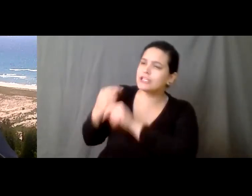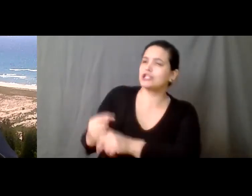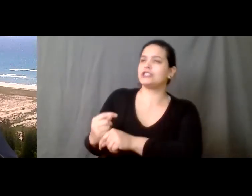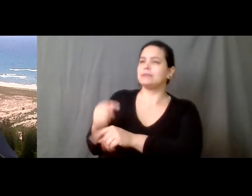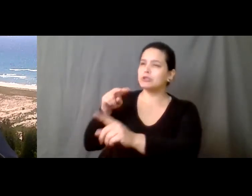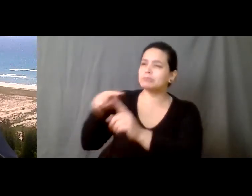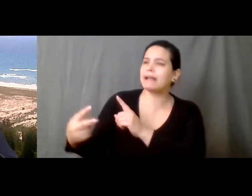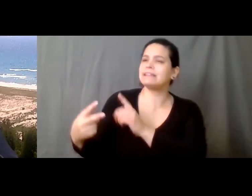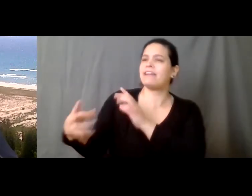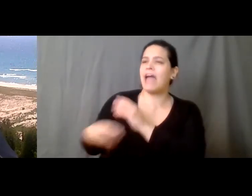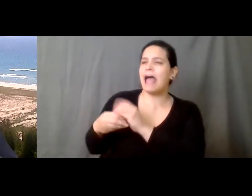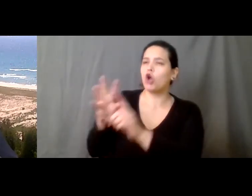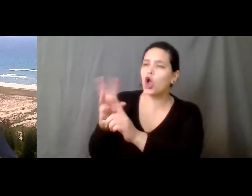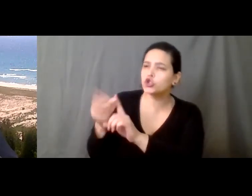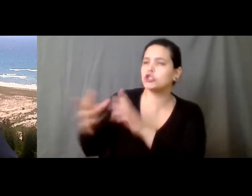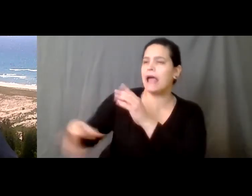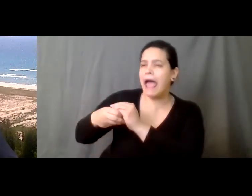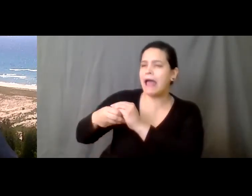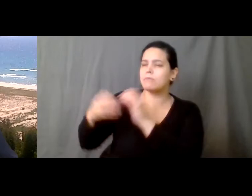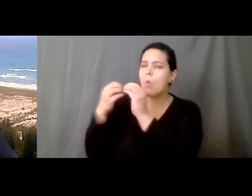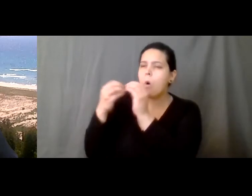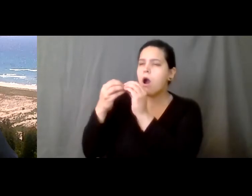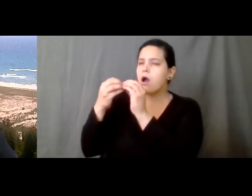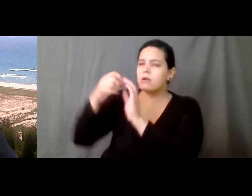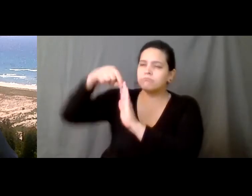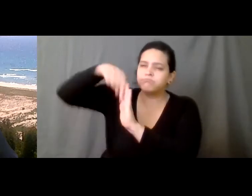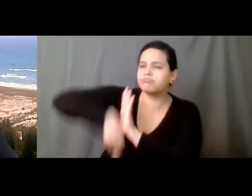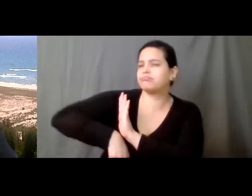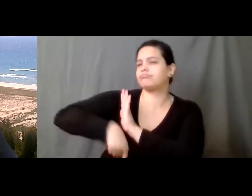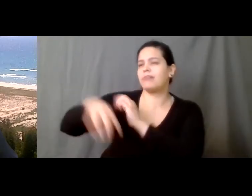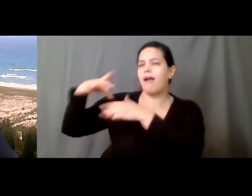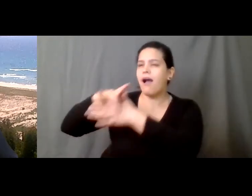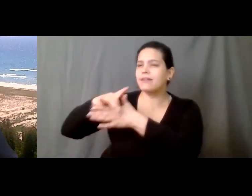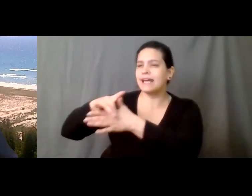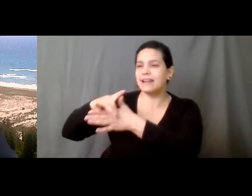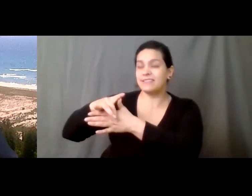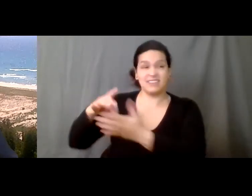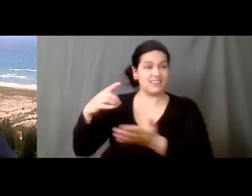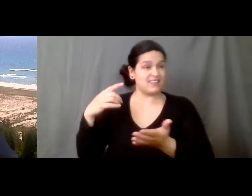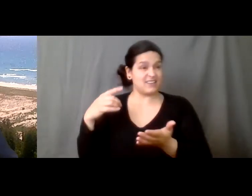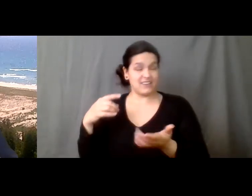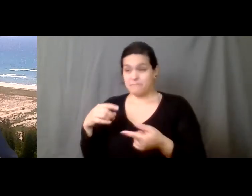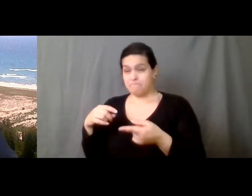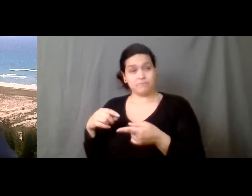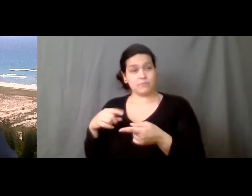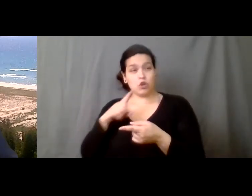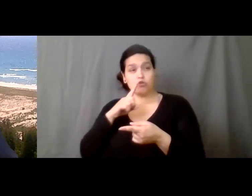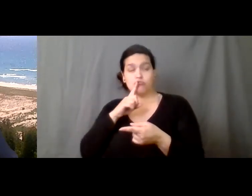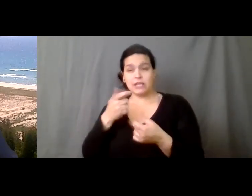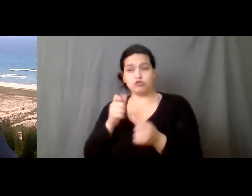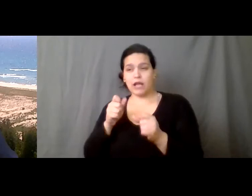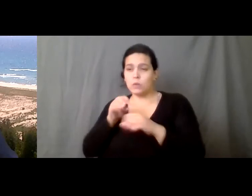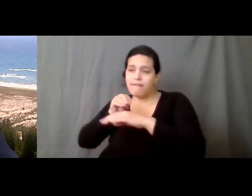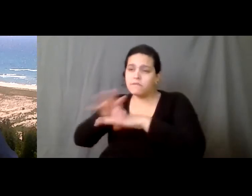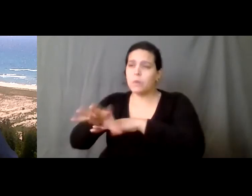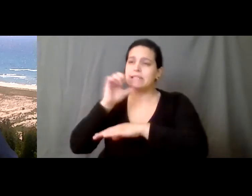where you can see that we're touching not only the minds of the people who read it, but we're touching their hearts and their